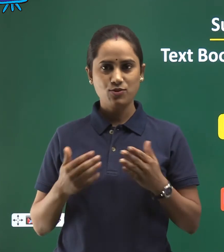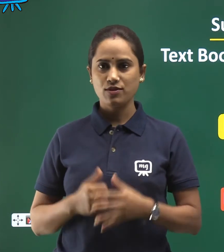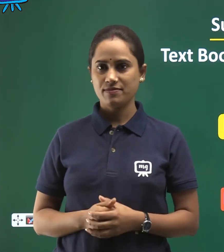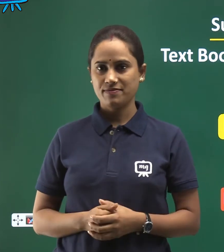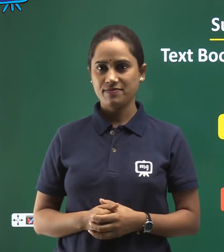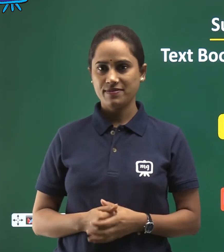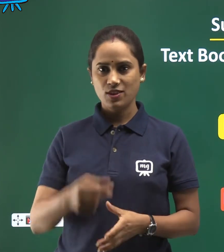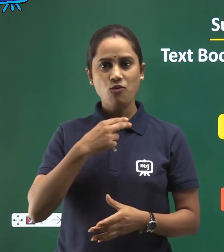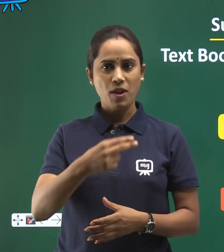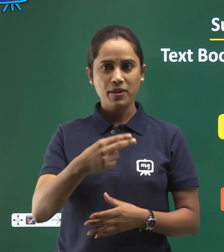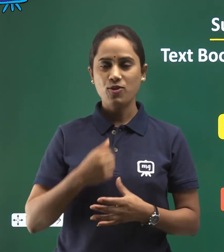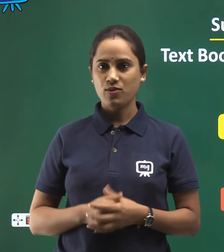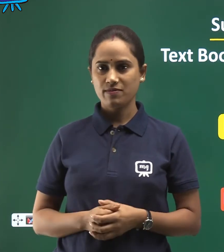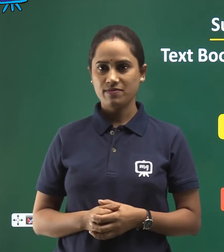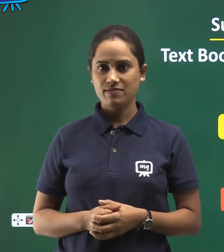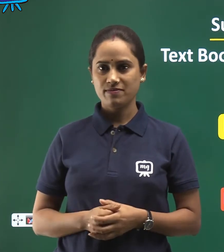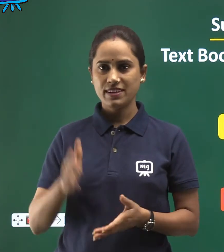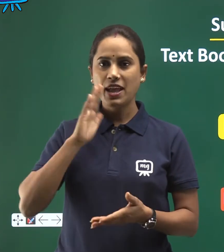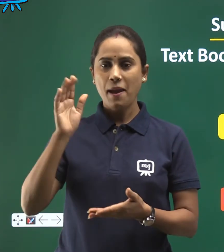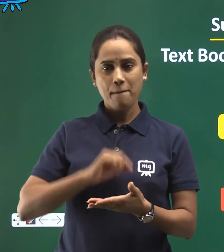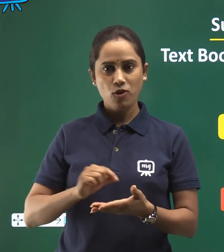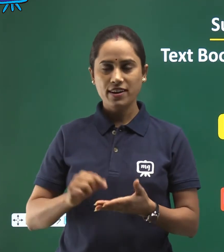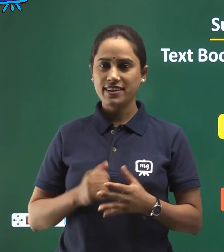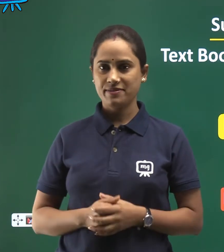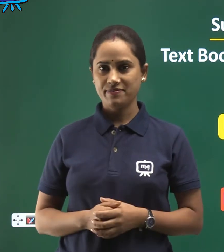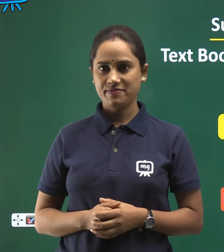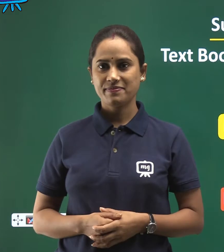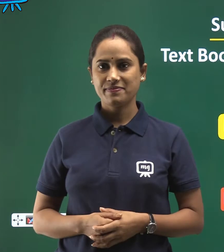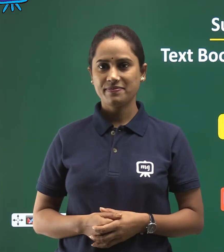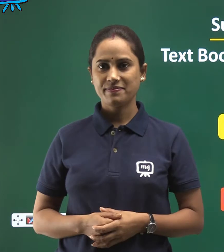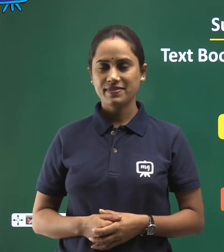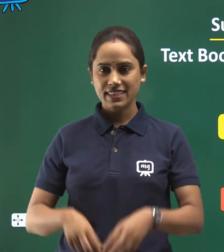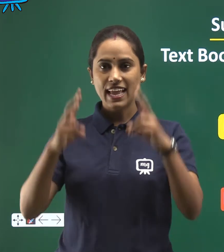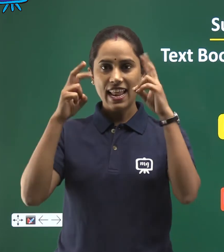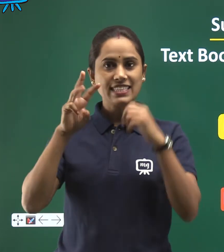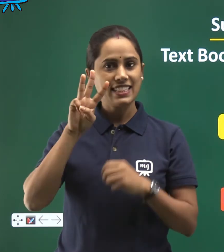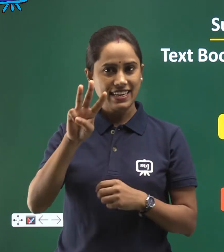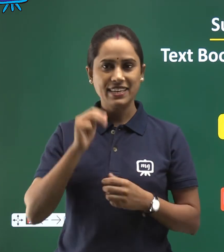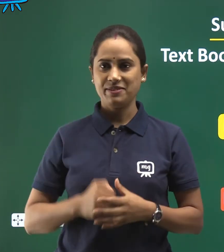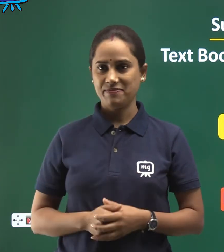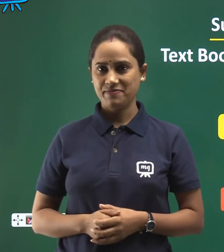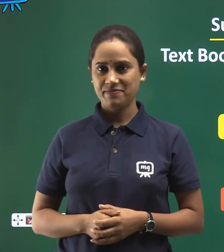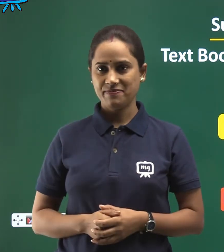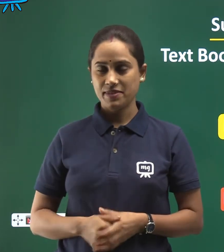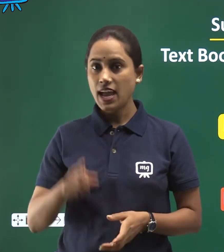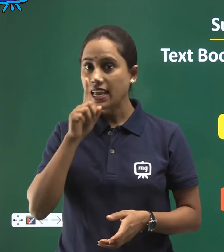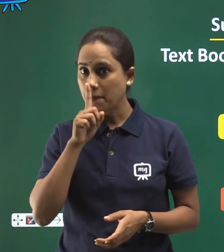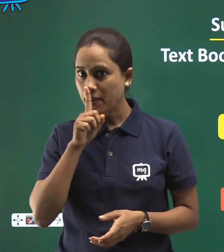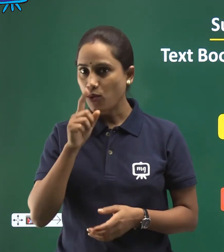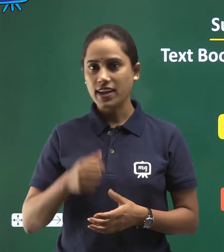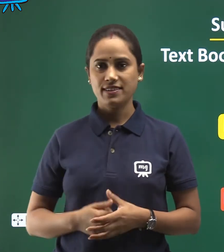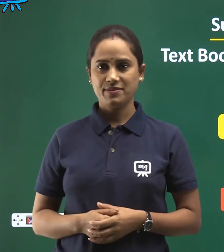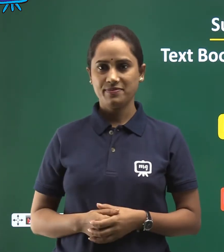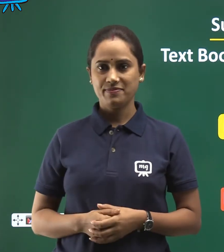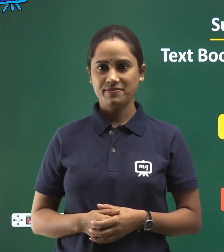textbook Flamingo, poetry, lesson 3 keeping